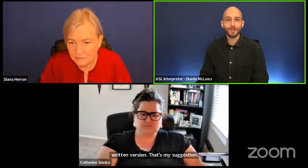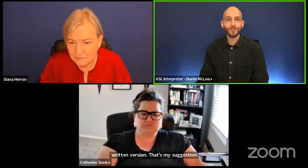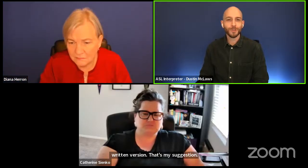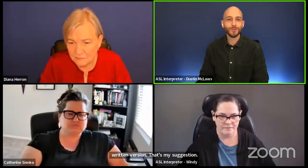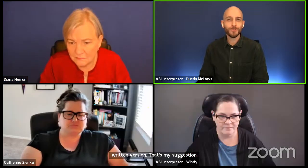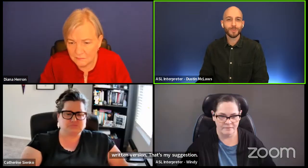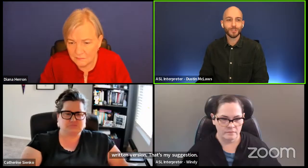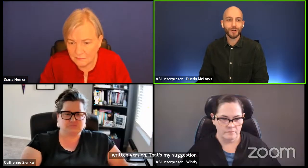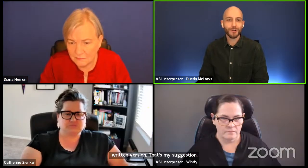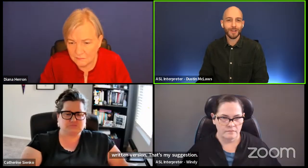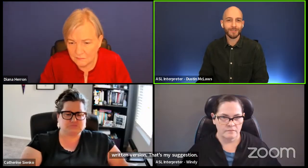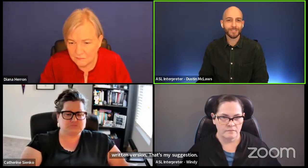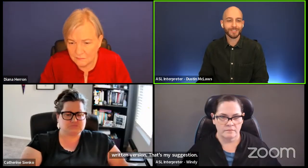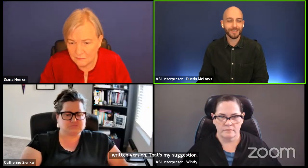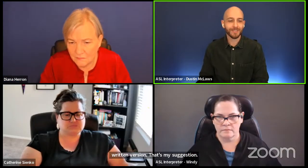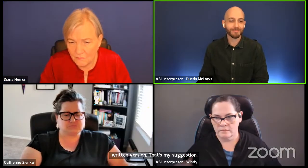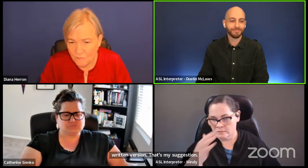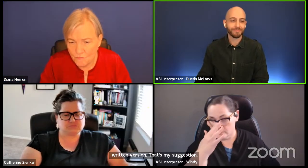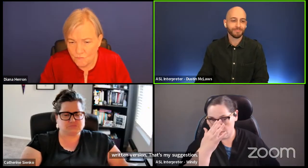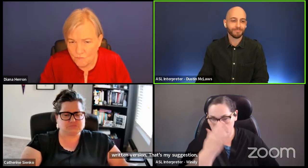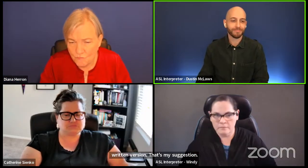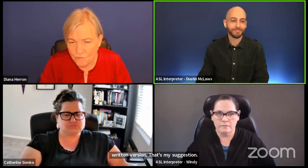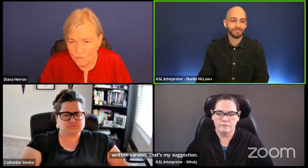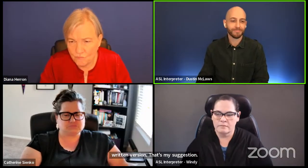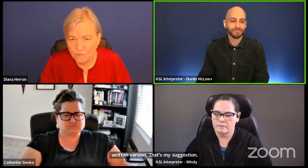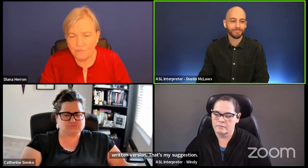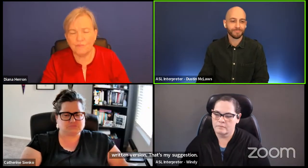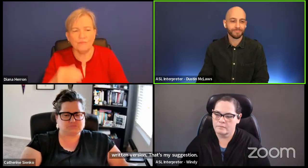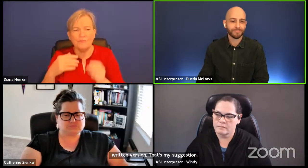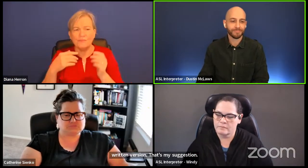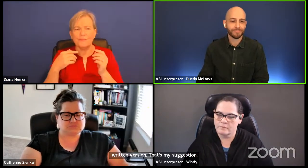I'm wondering what you, Commissioner Herron, have to say.